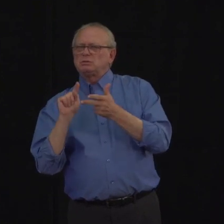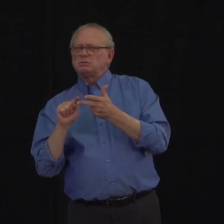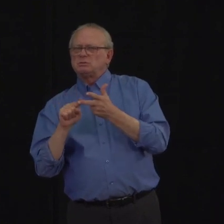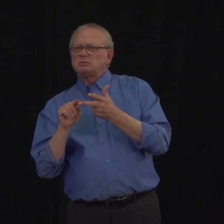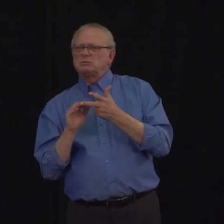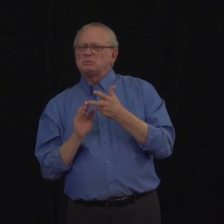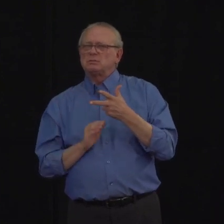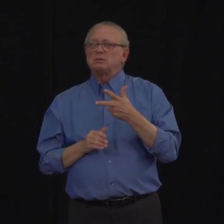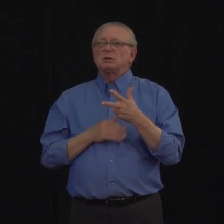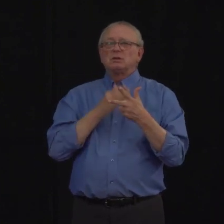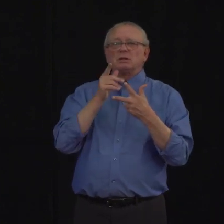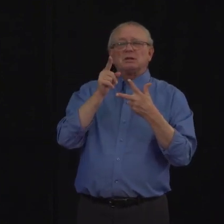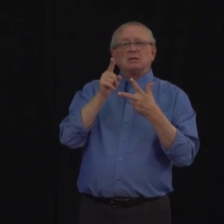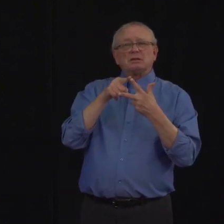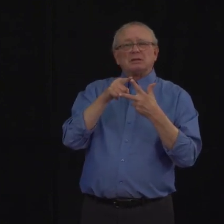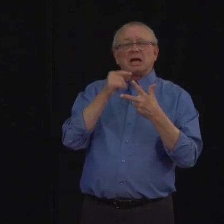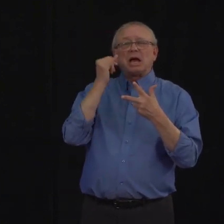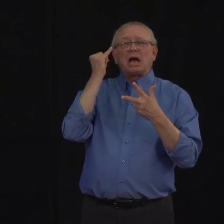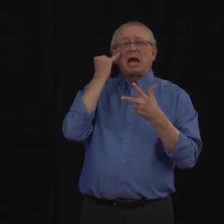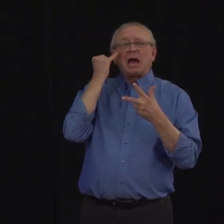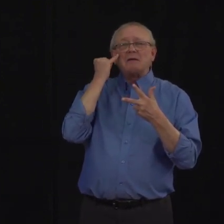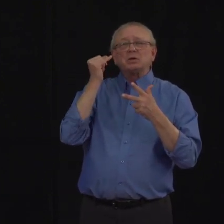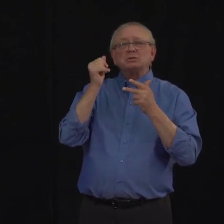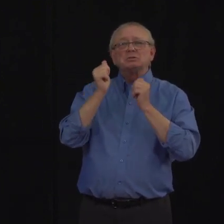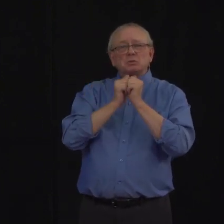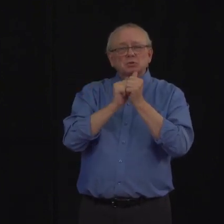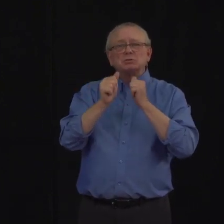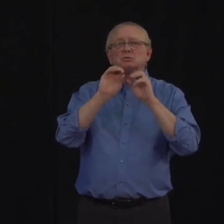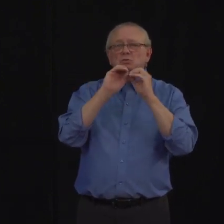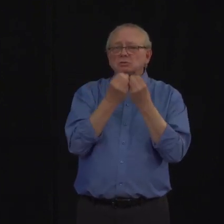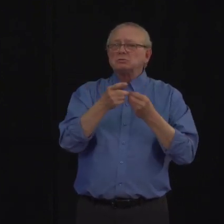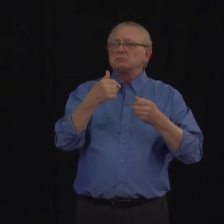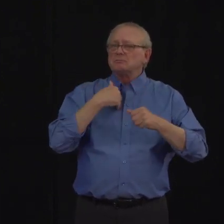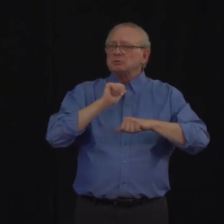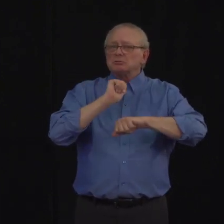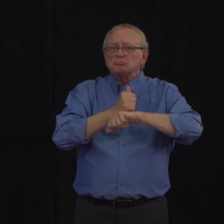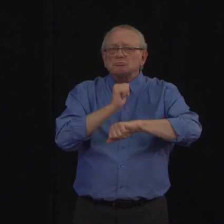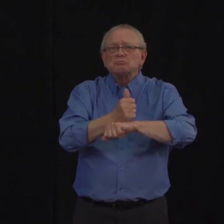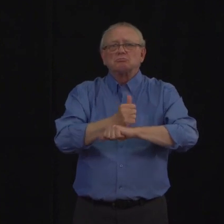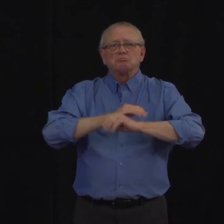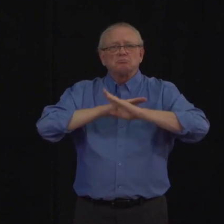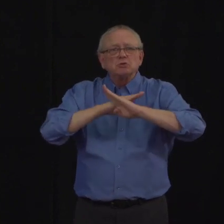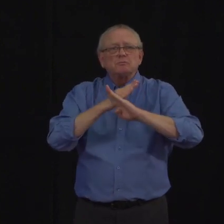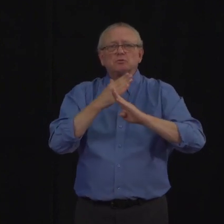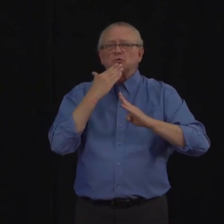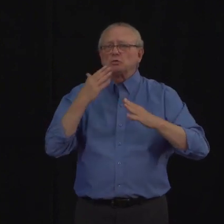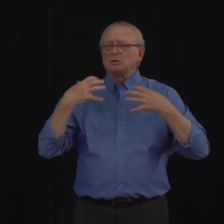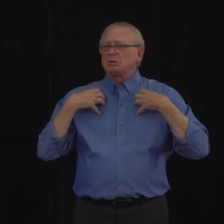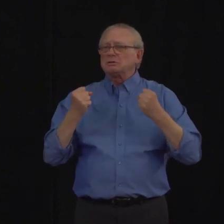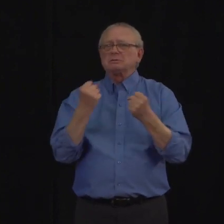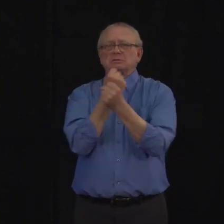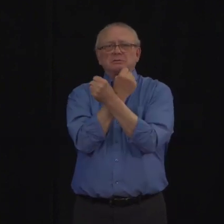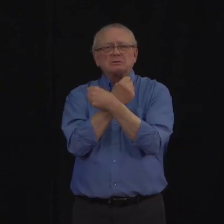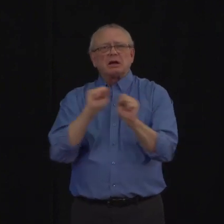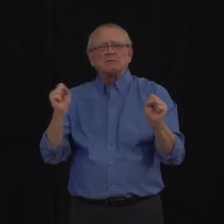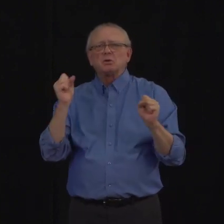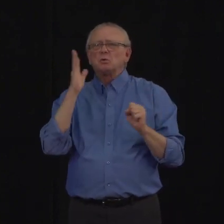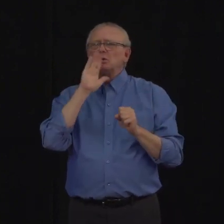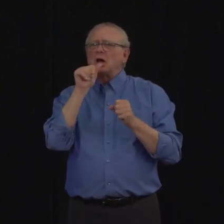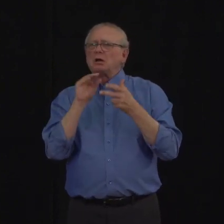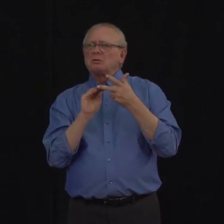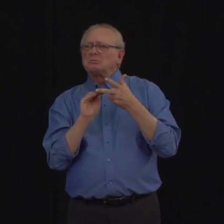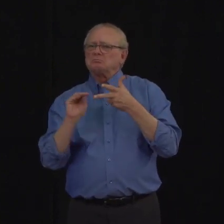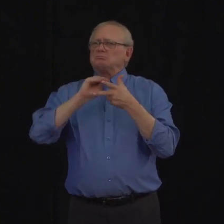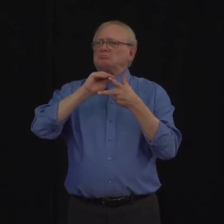safety protocol for return, why would you not look at it and maybe move that launch up a little bit? And number